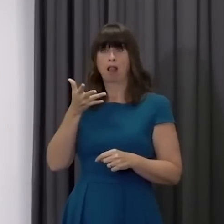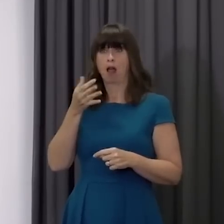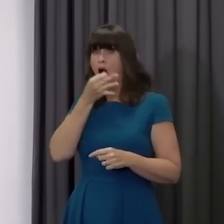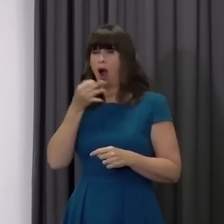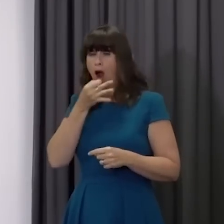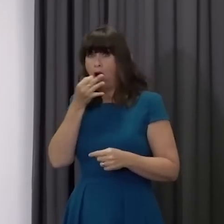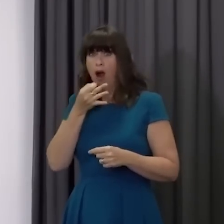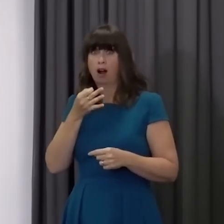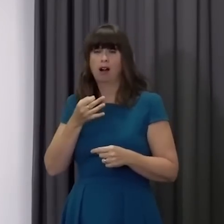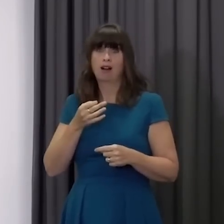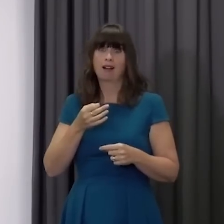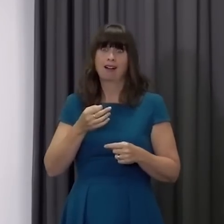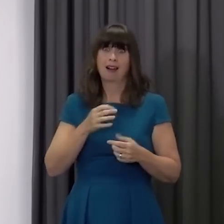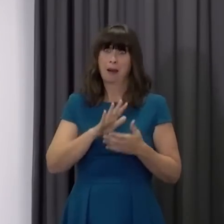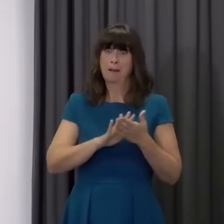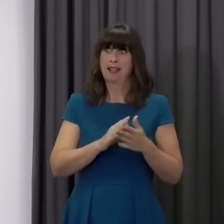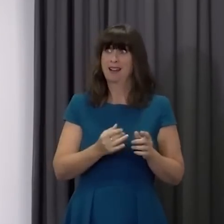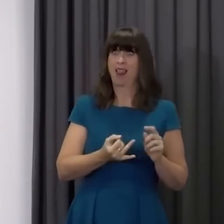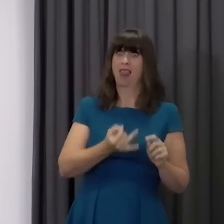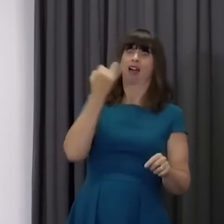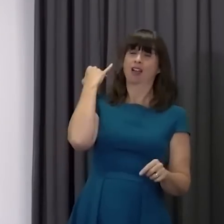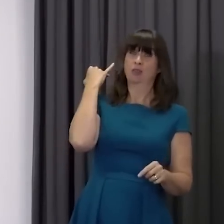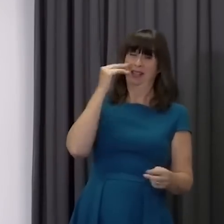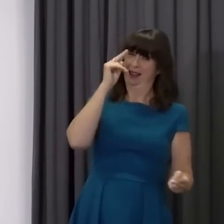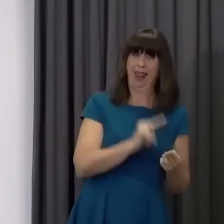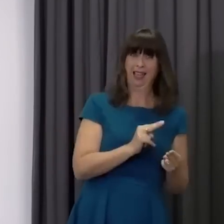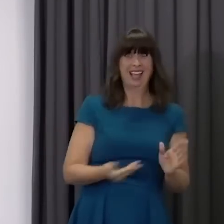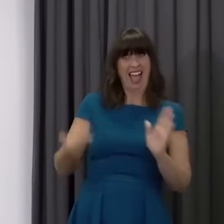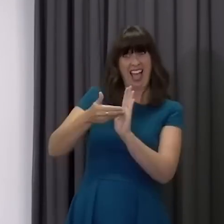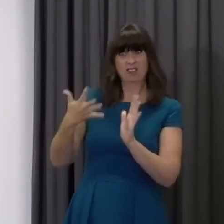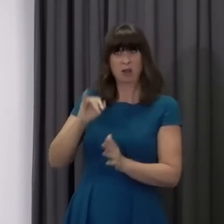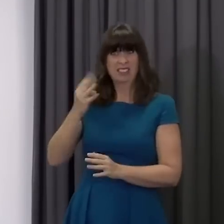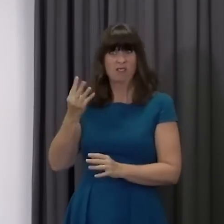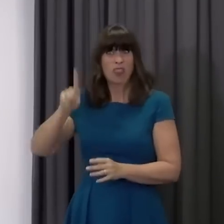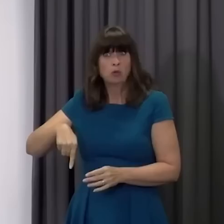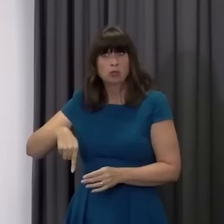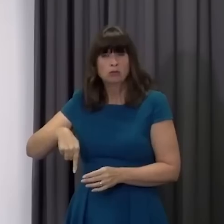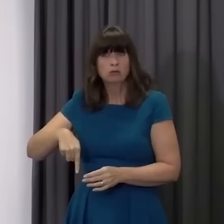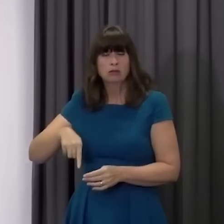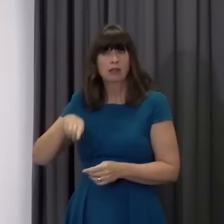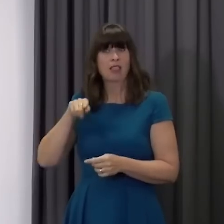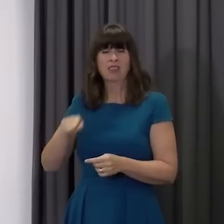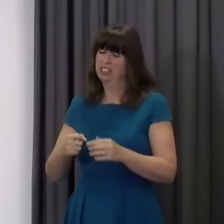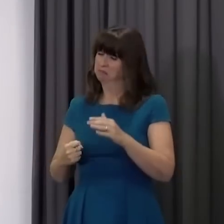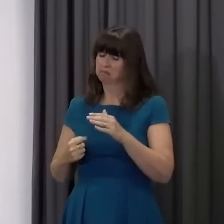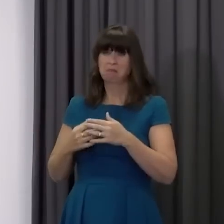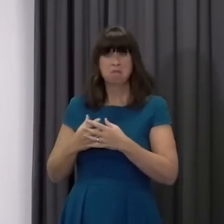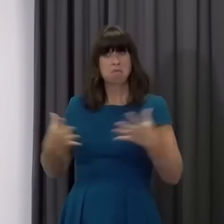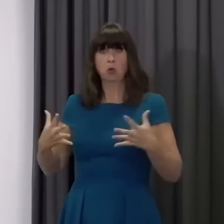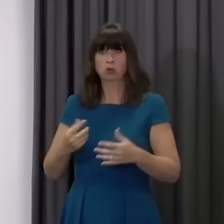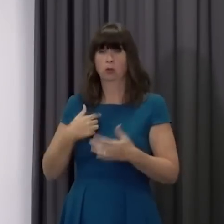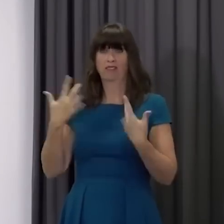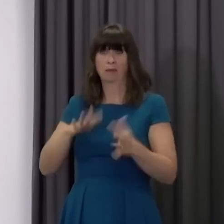from almost 64,000 in the week before, and that is the highest number of tests processed in 1